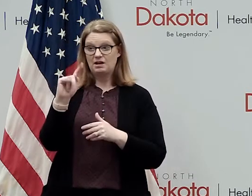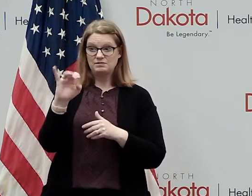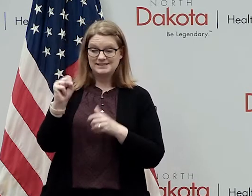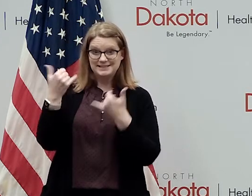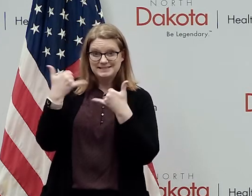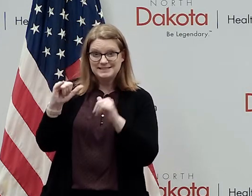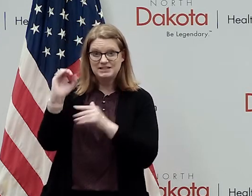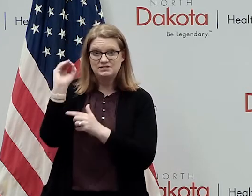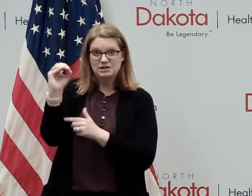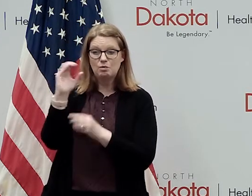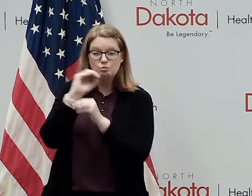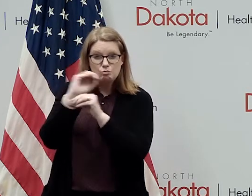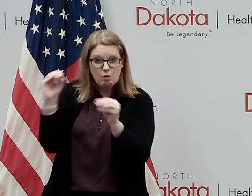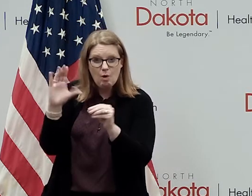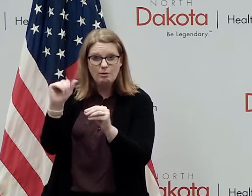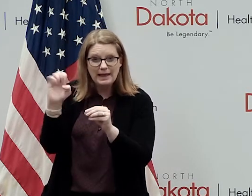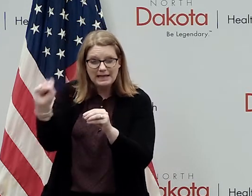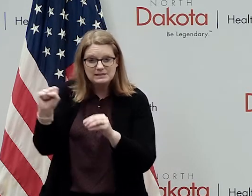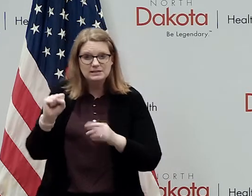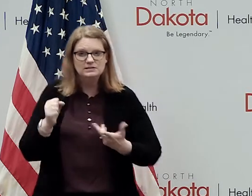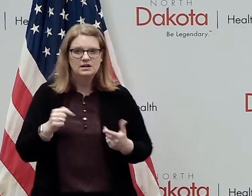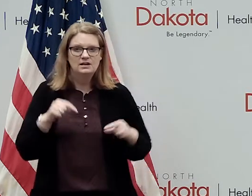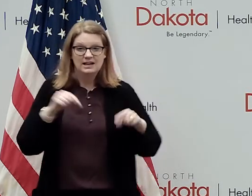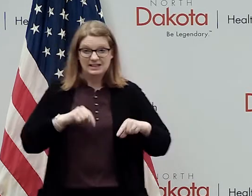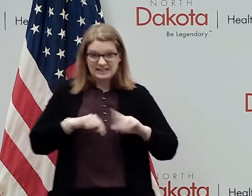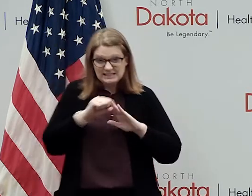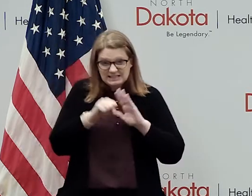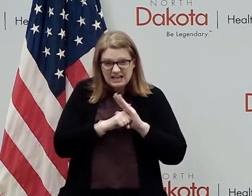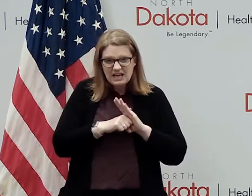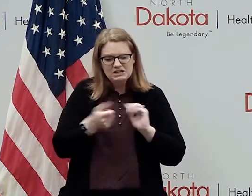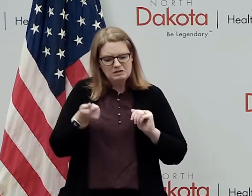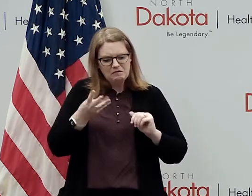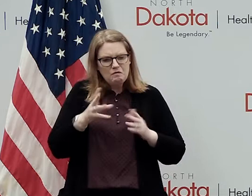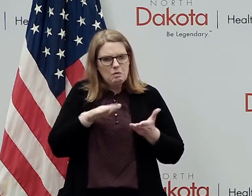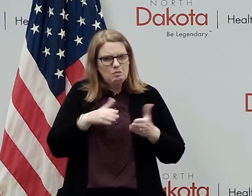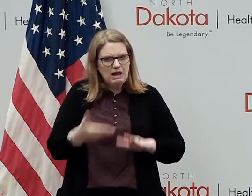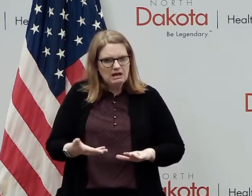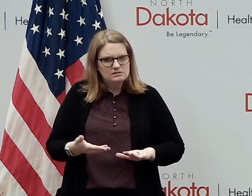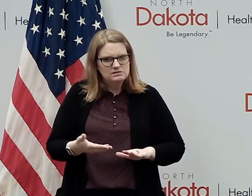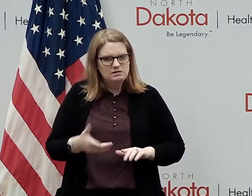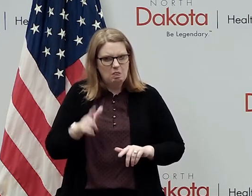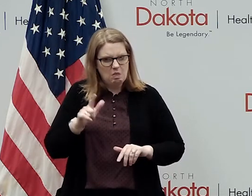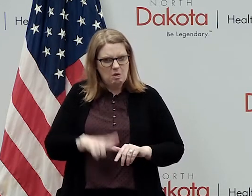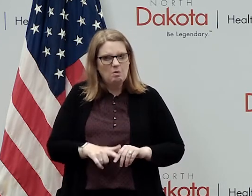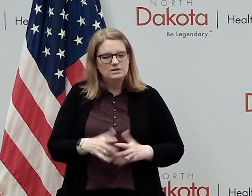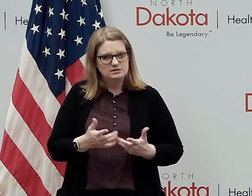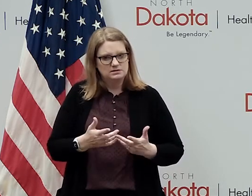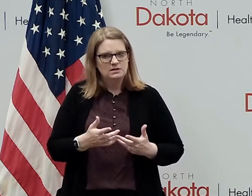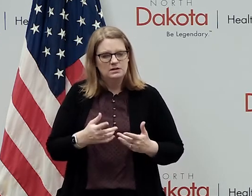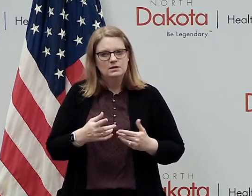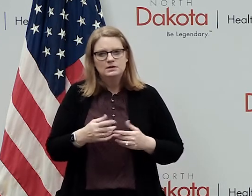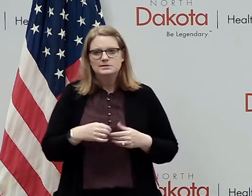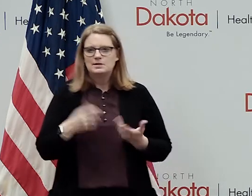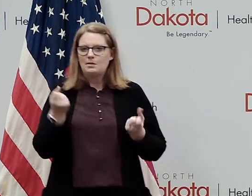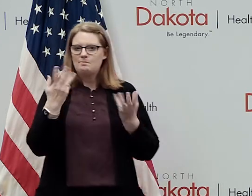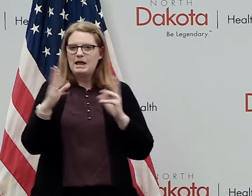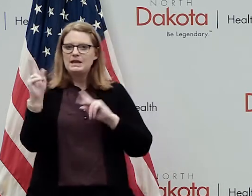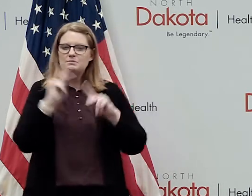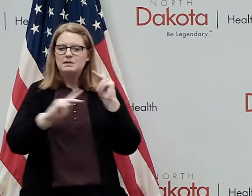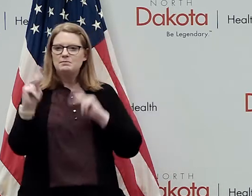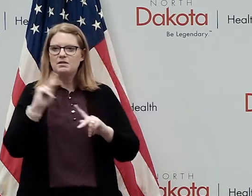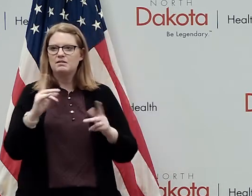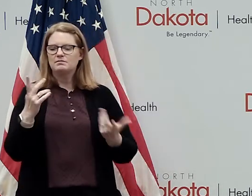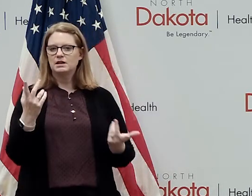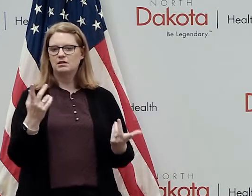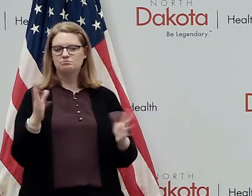had among the fewest deaths in the nation. We've had great numbers, and so it might be easy for people to be lulled into a position of